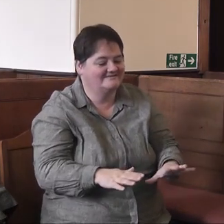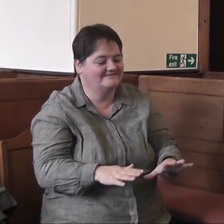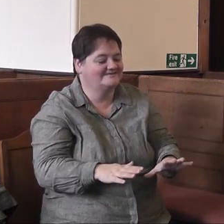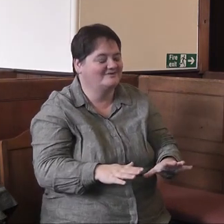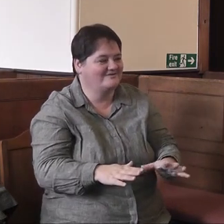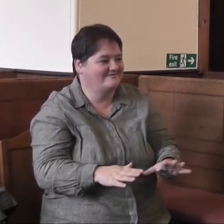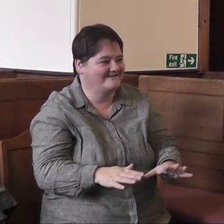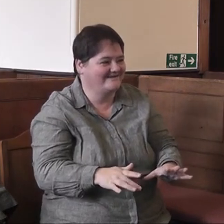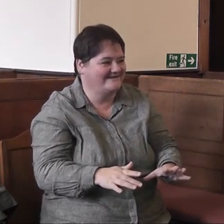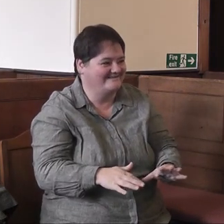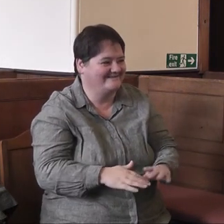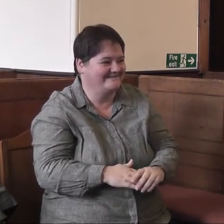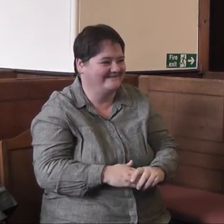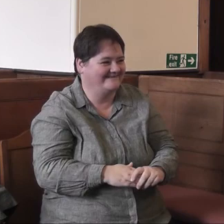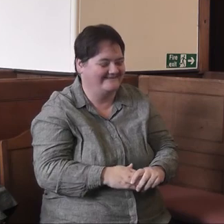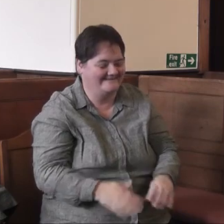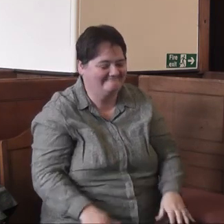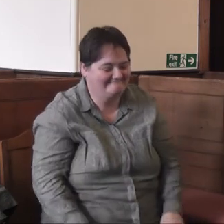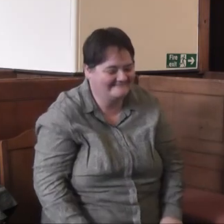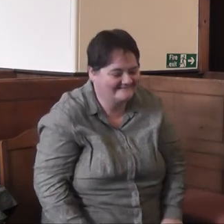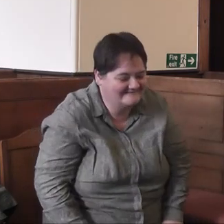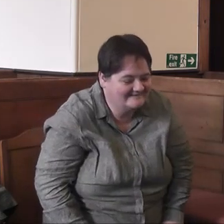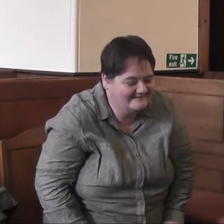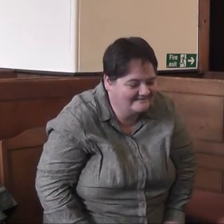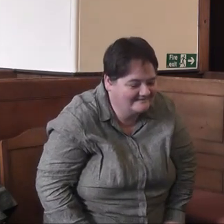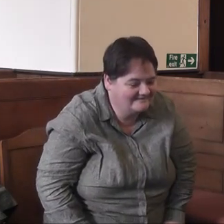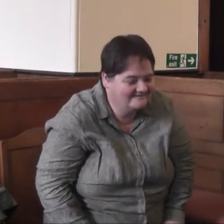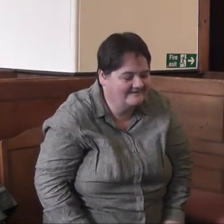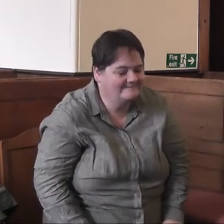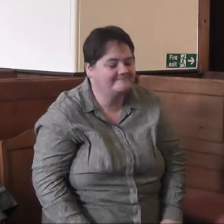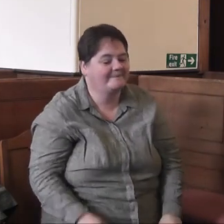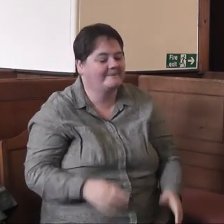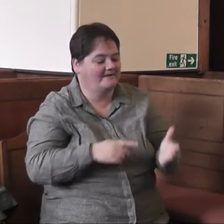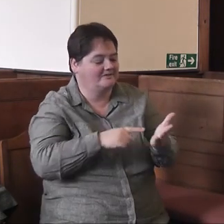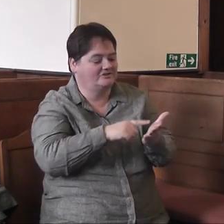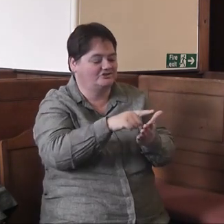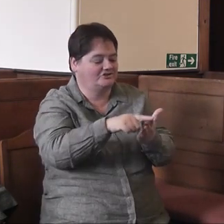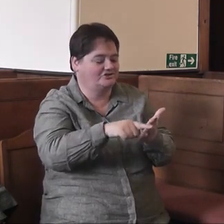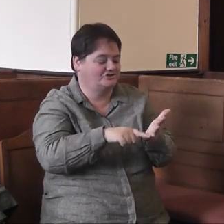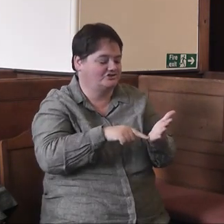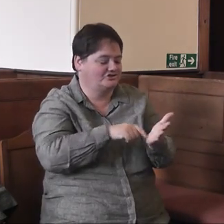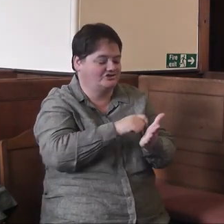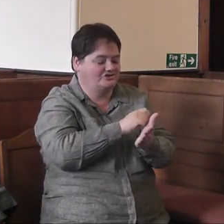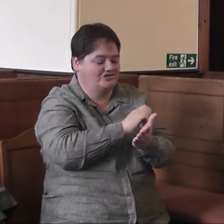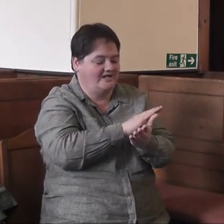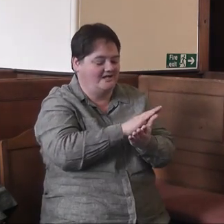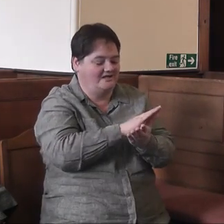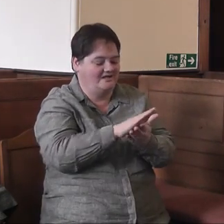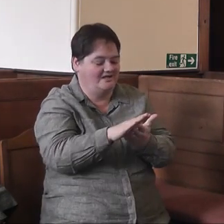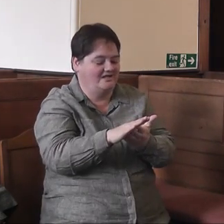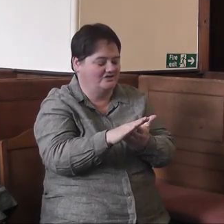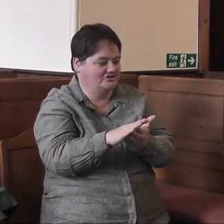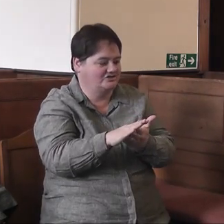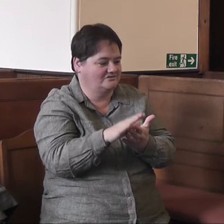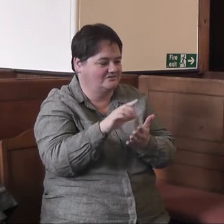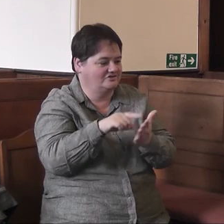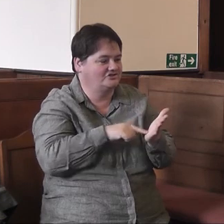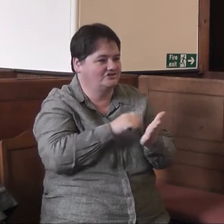peace. Shall we go through that again? Yes. No, could you remind me what Joseph is? Very slowly, Joseph is. J-H. Oh,